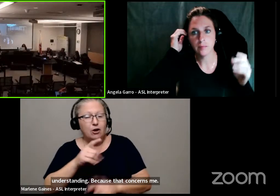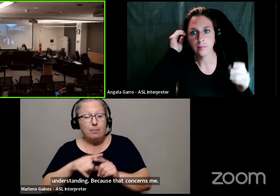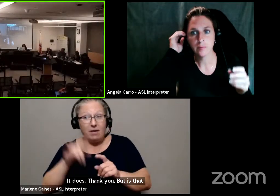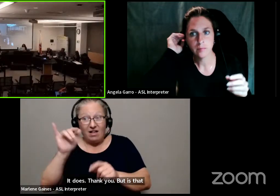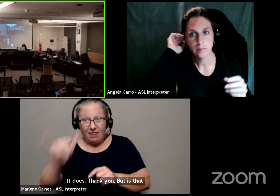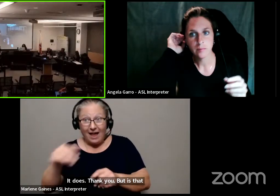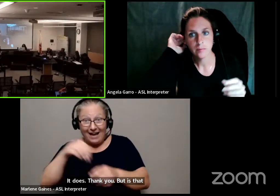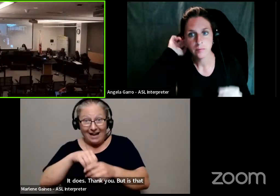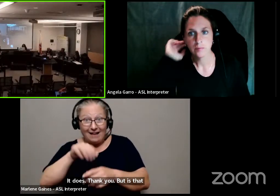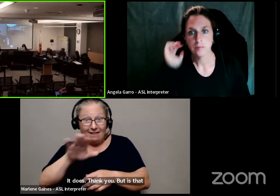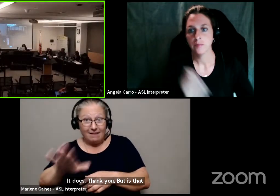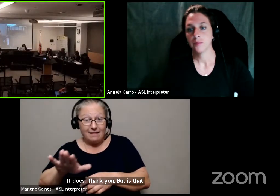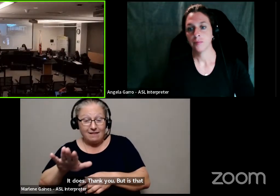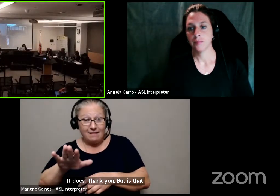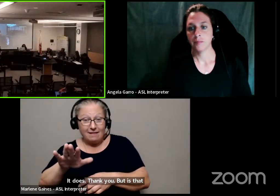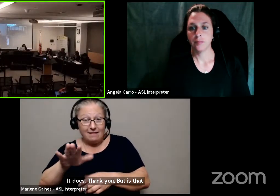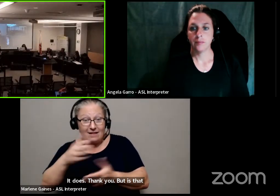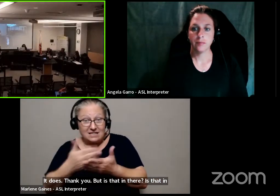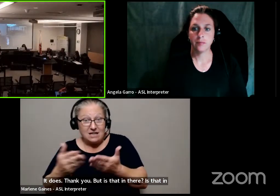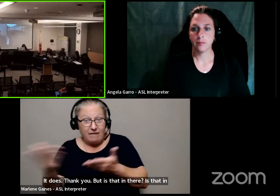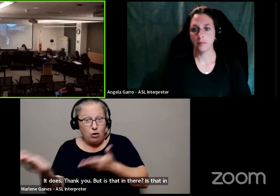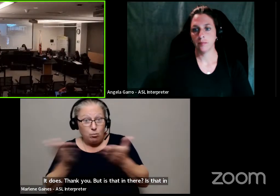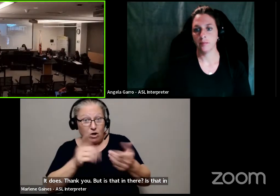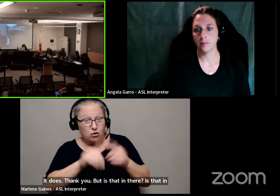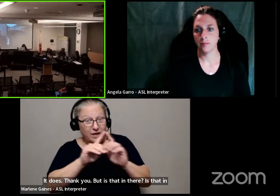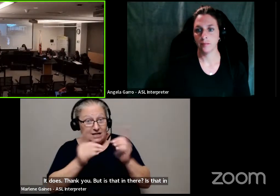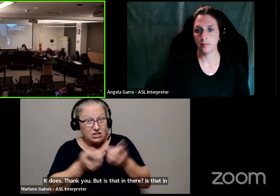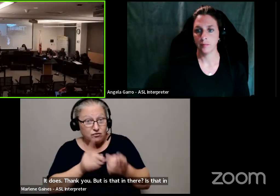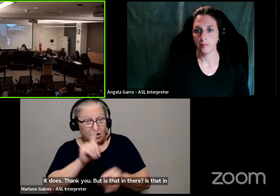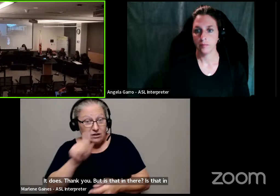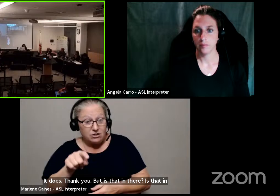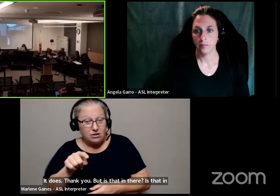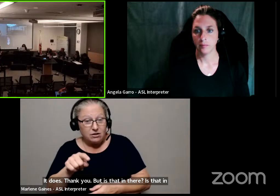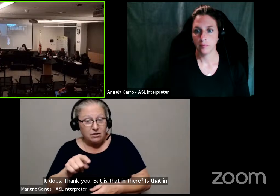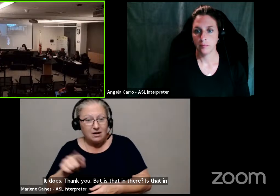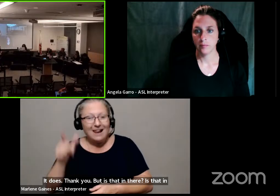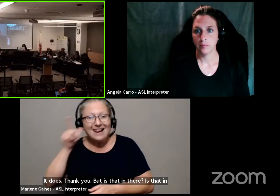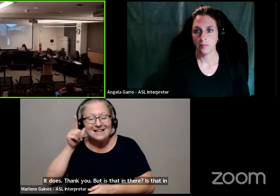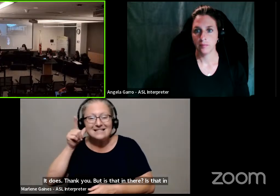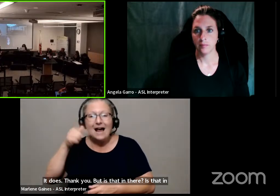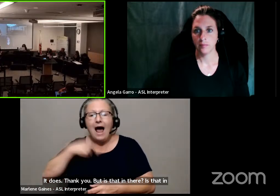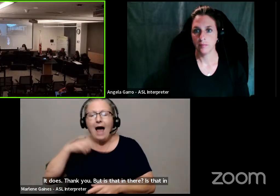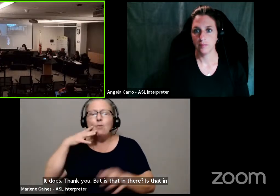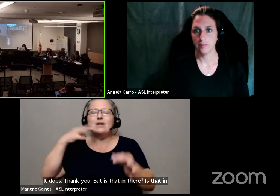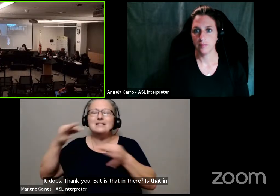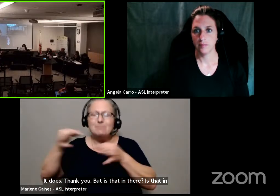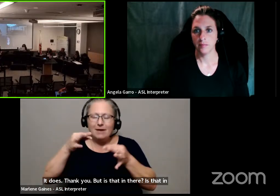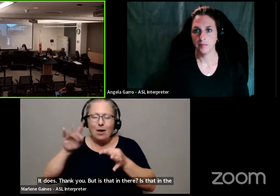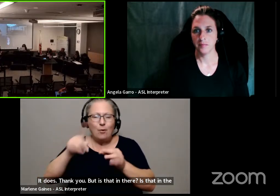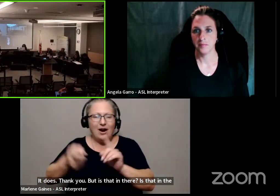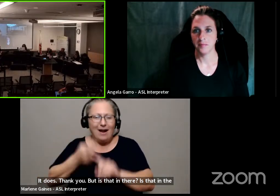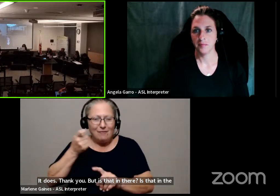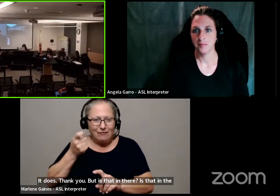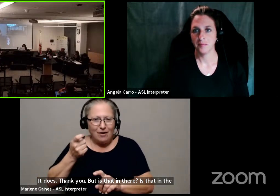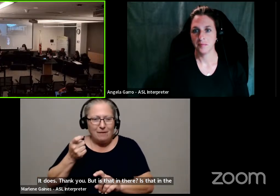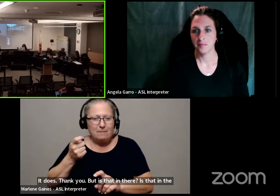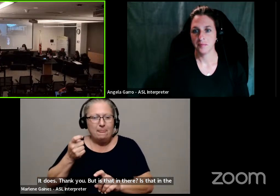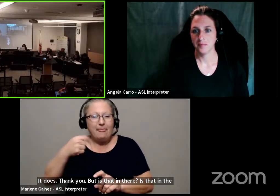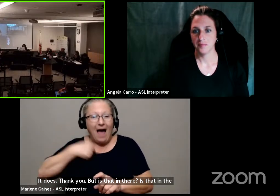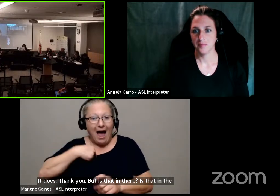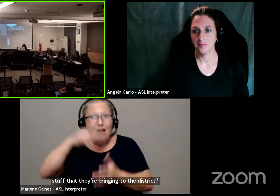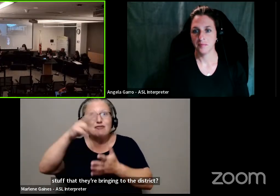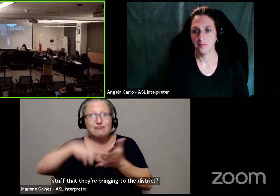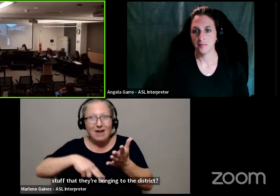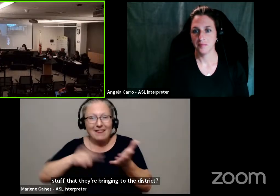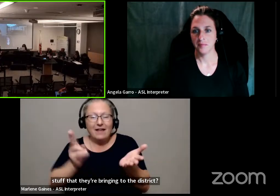in the stuff that they're bringing to the district? Well, I just want to know where that came I from. will explain where it came from. I